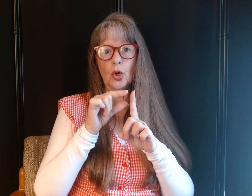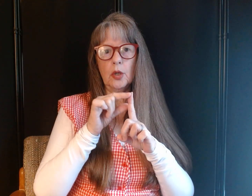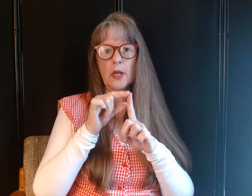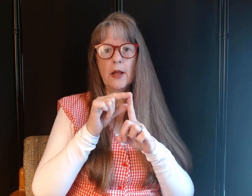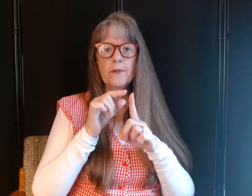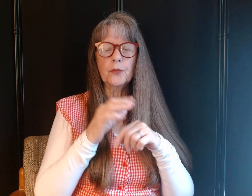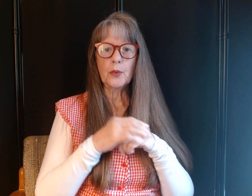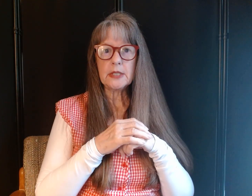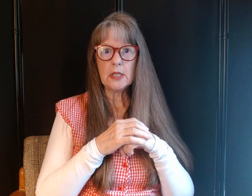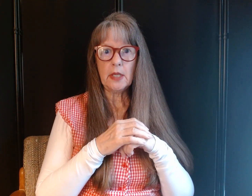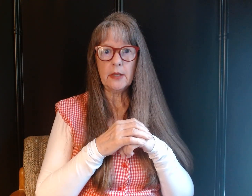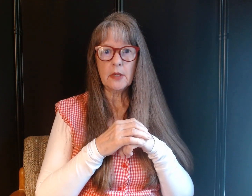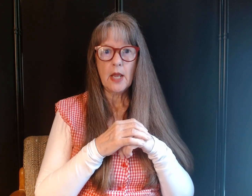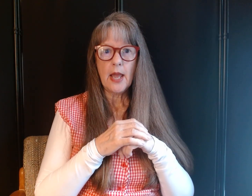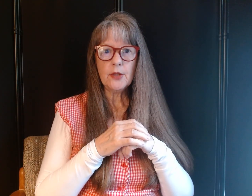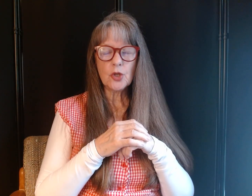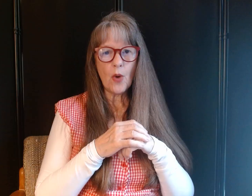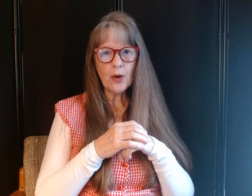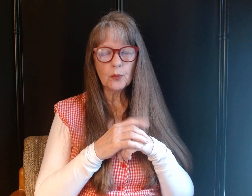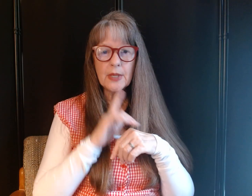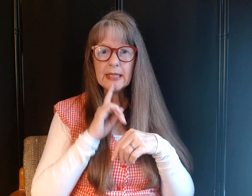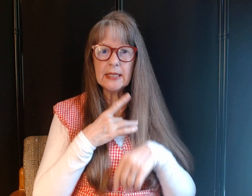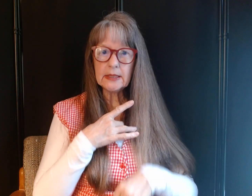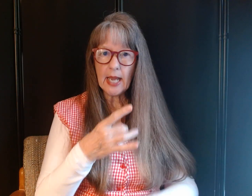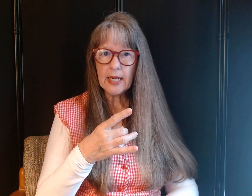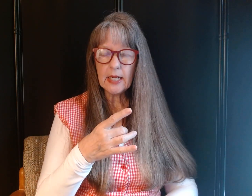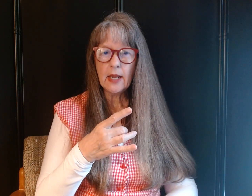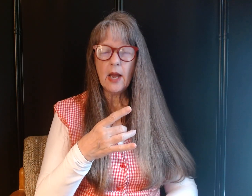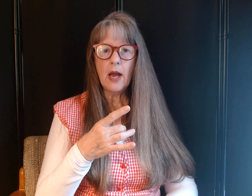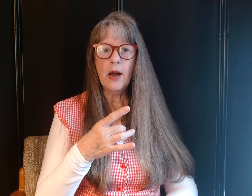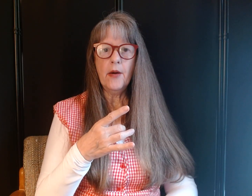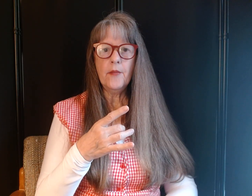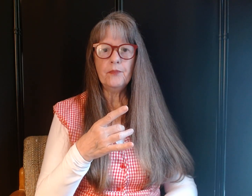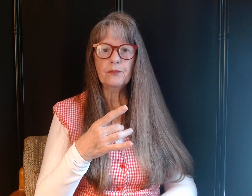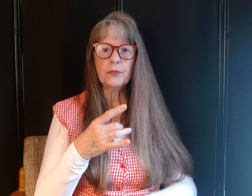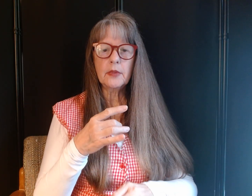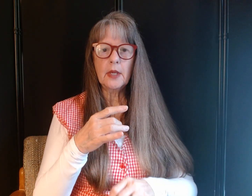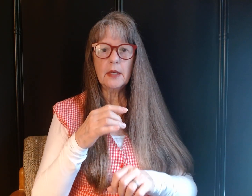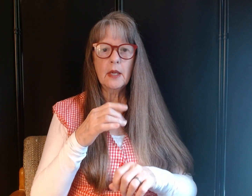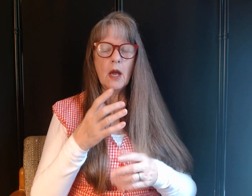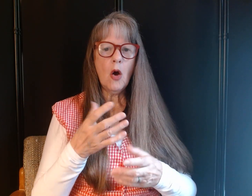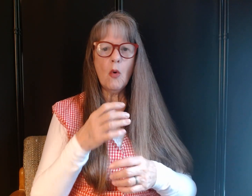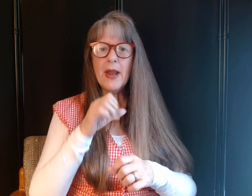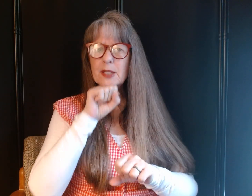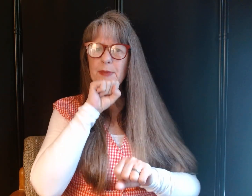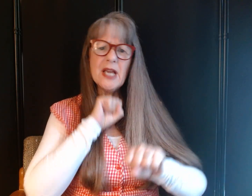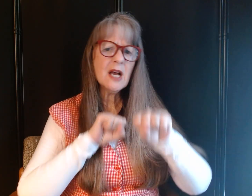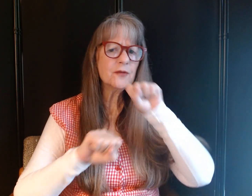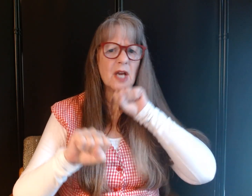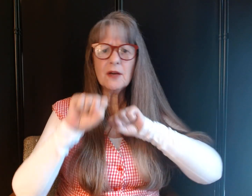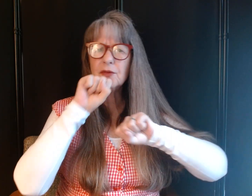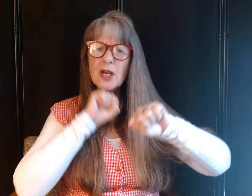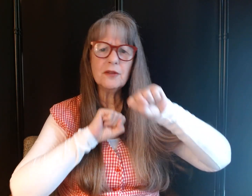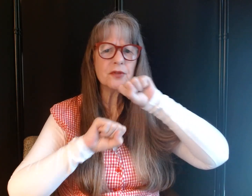word, resilient. And so I really like the, oh man, it's been tough, tough, tough,